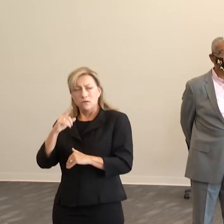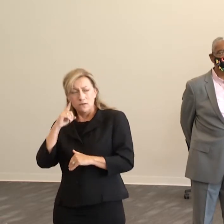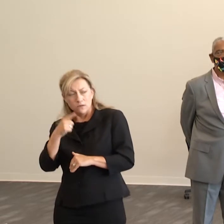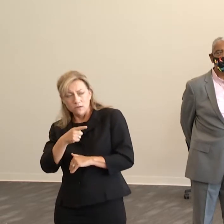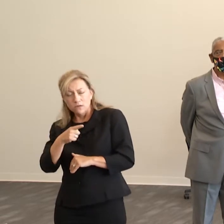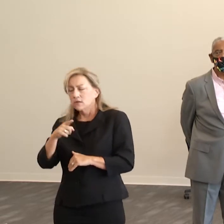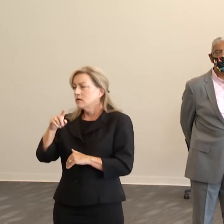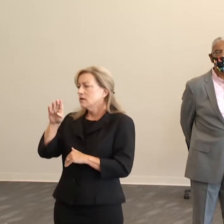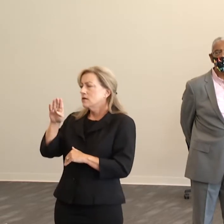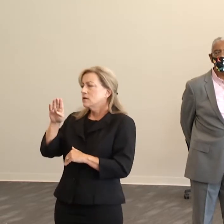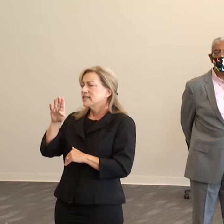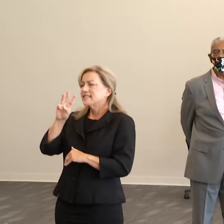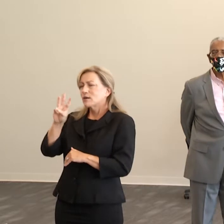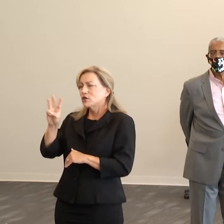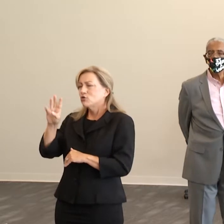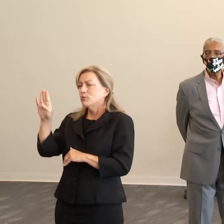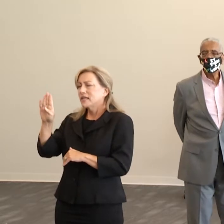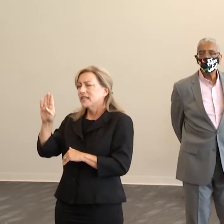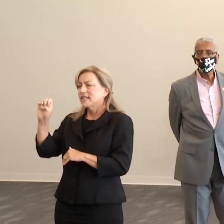Becky Vivi, WBEZ.